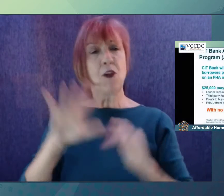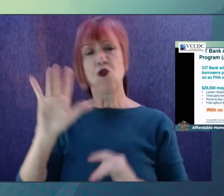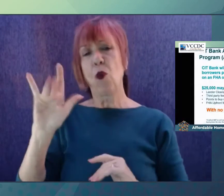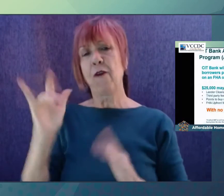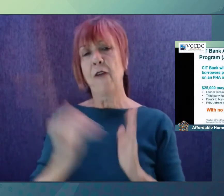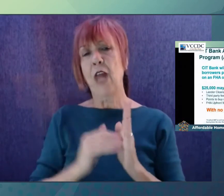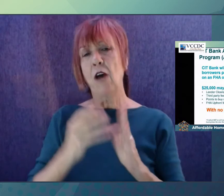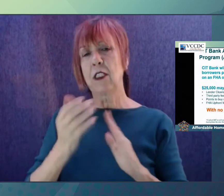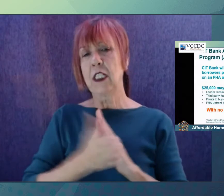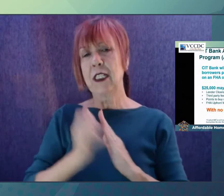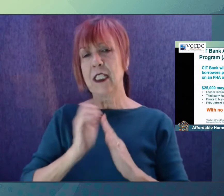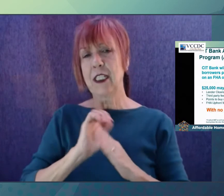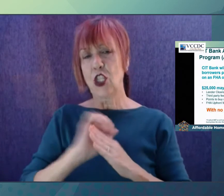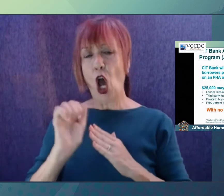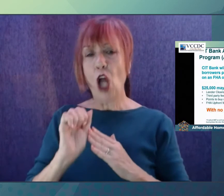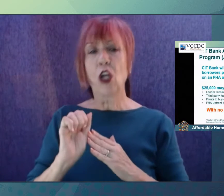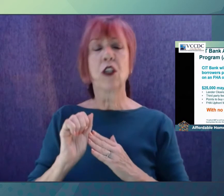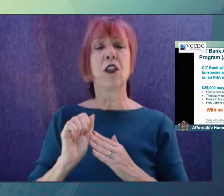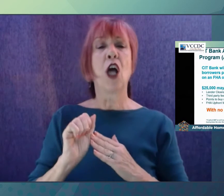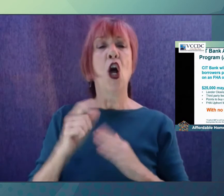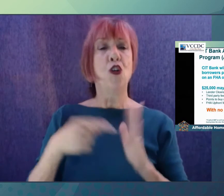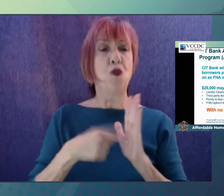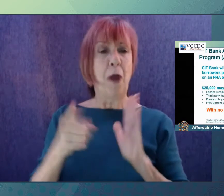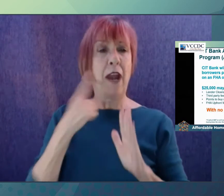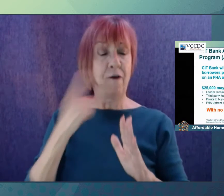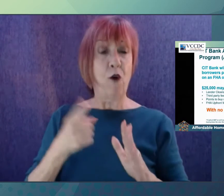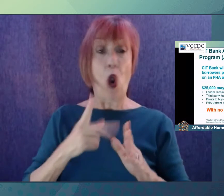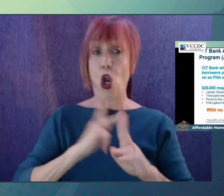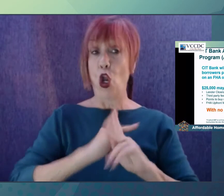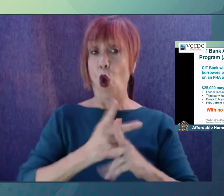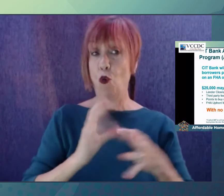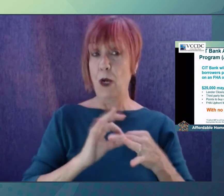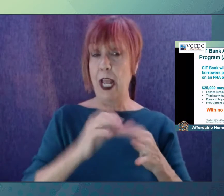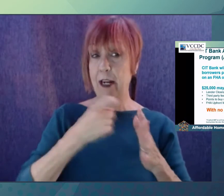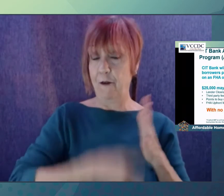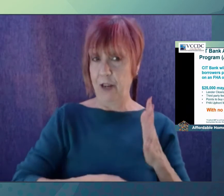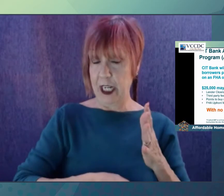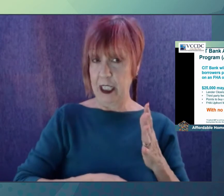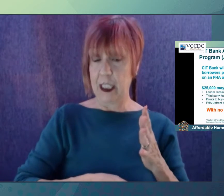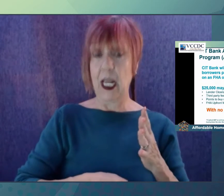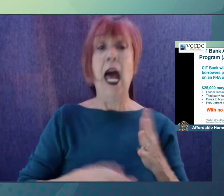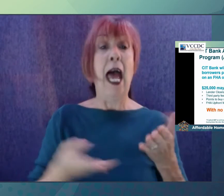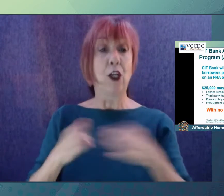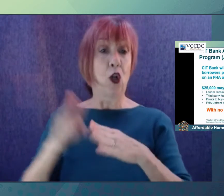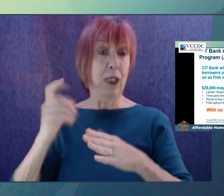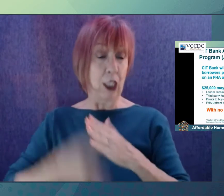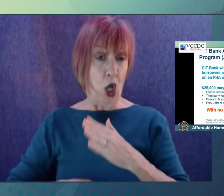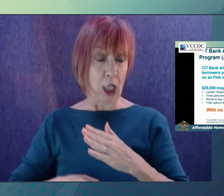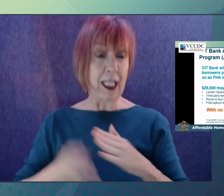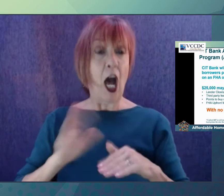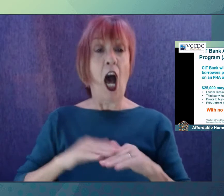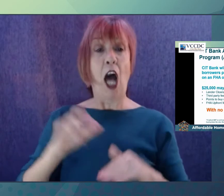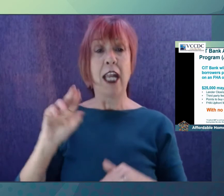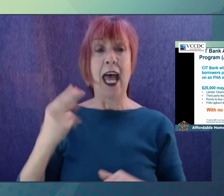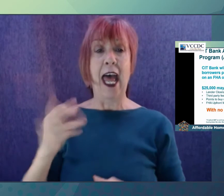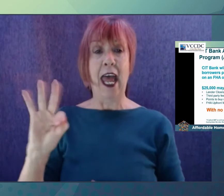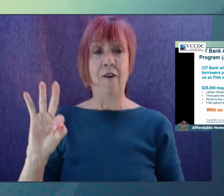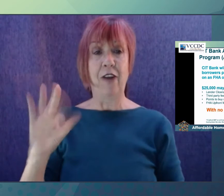pay for loan-related fees and closing costs on FHA and our Fannie Mae Home Ready loan programs.